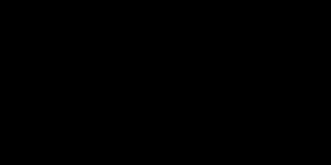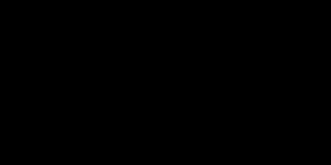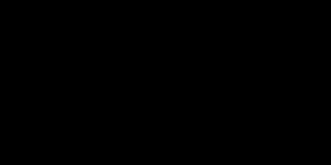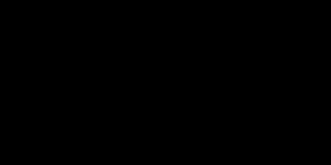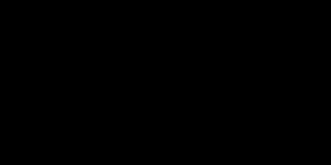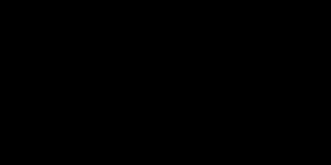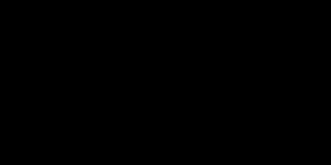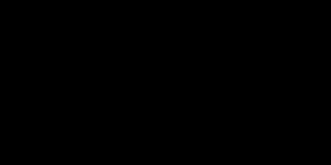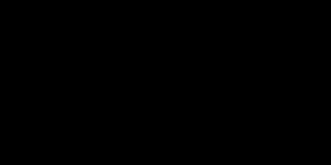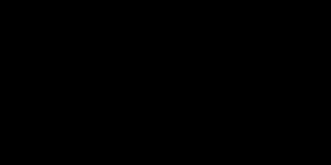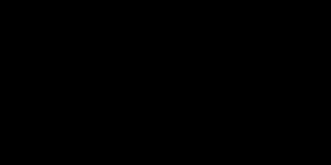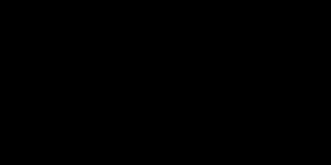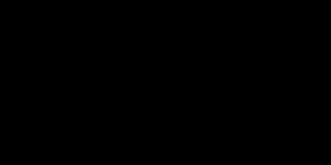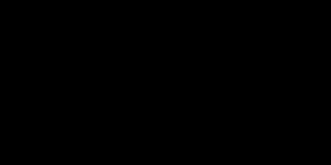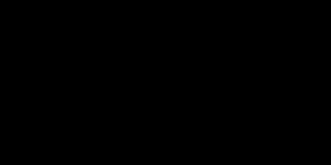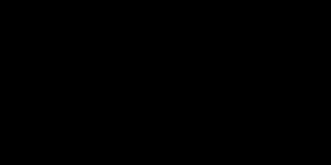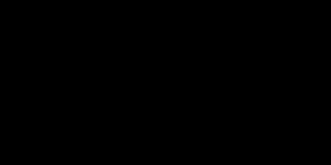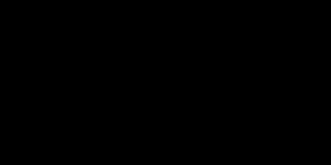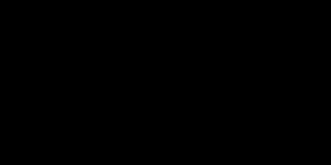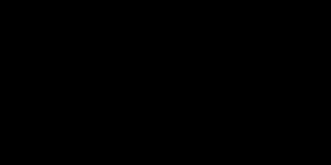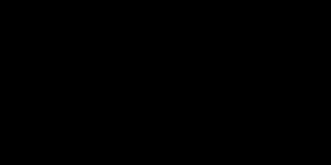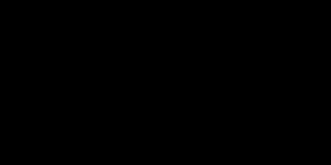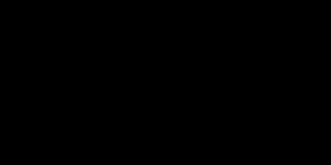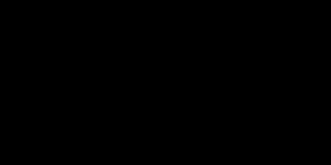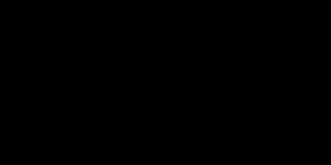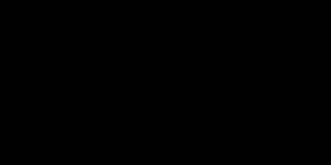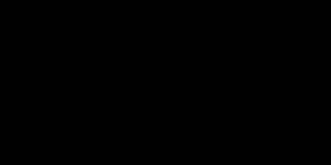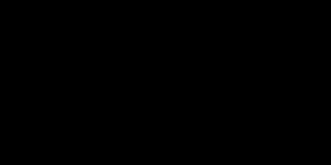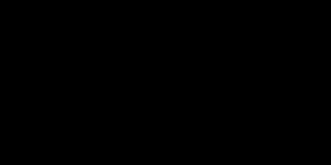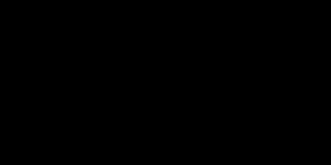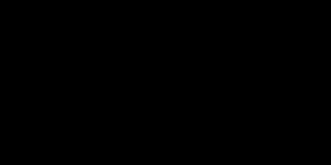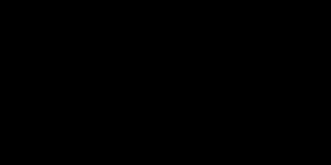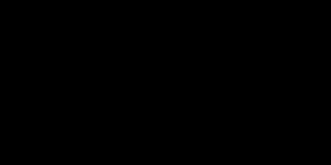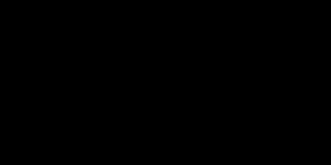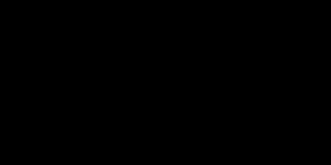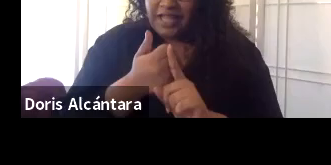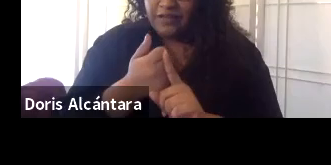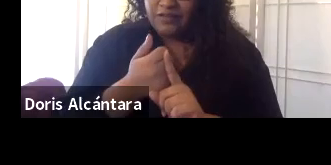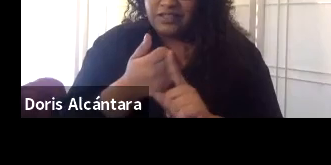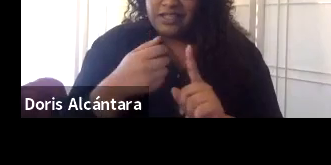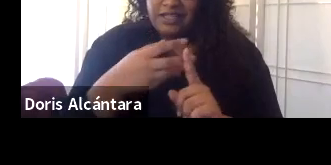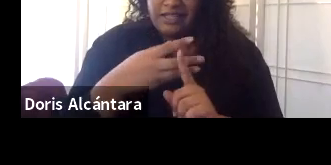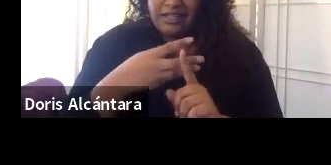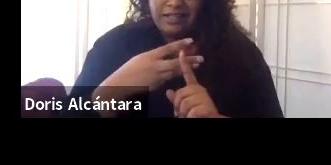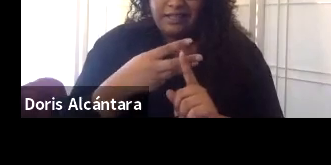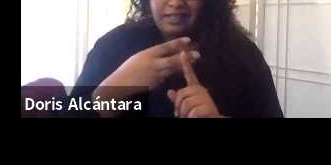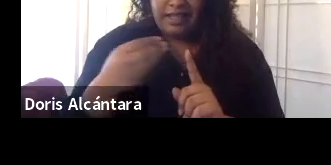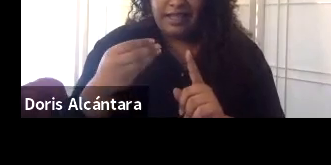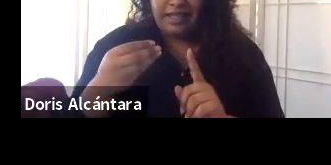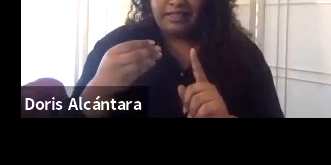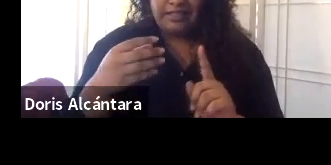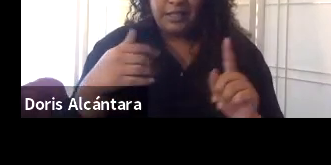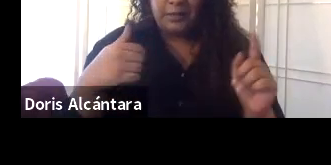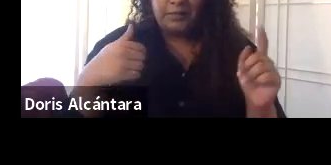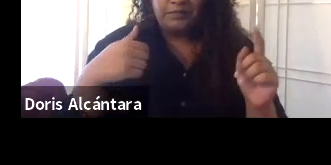also got a chance to attend a protest. The Dominican Republic has a new generation of people who are standing up for